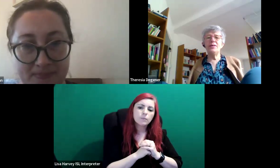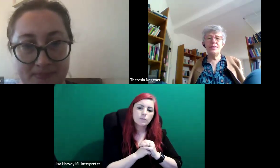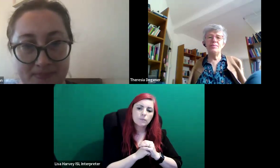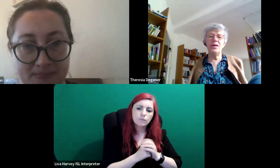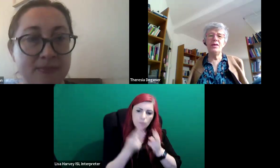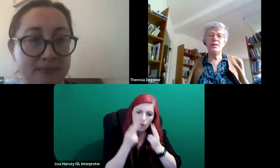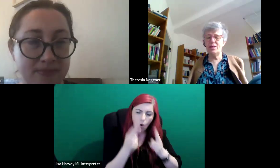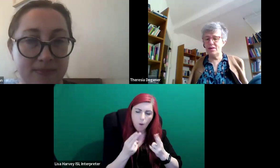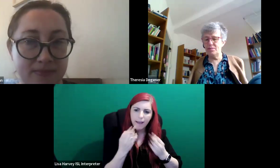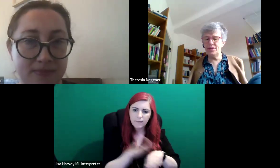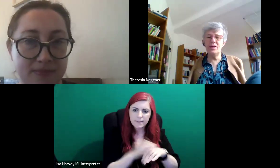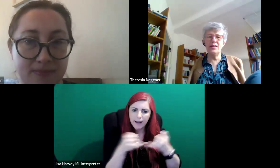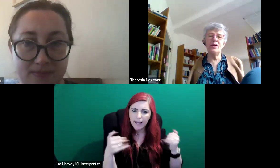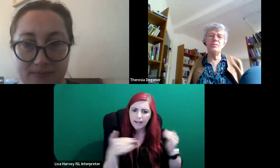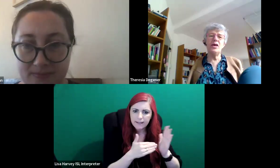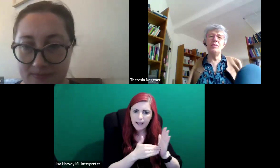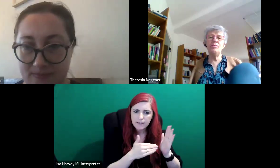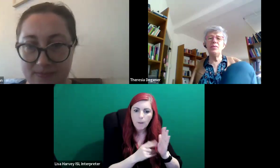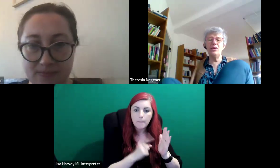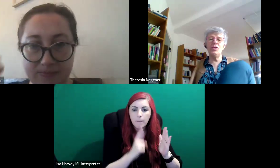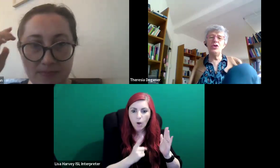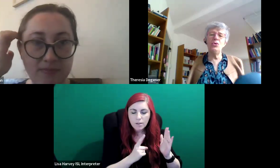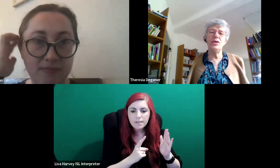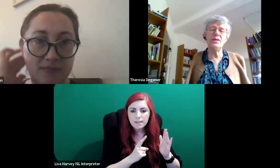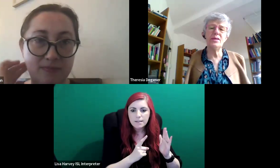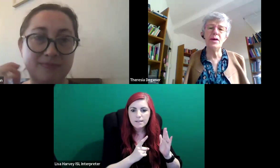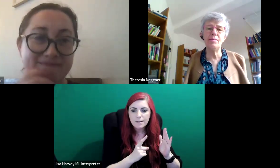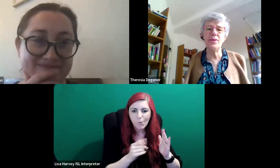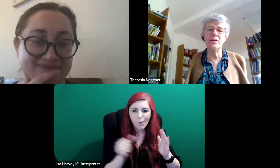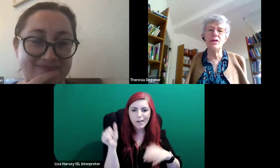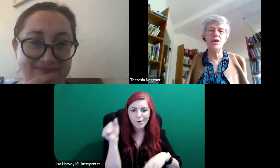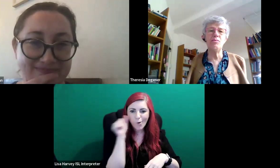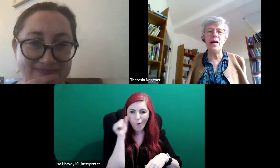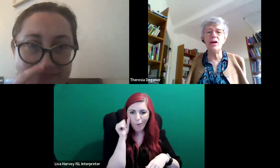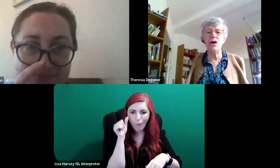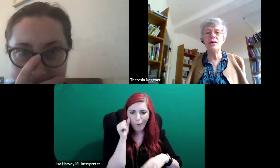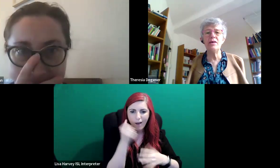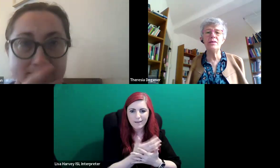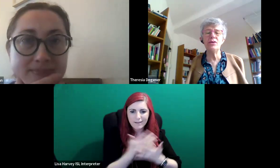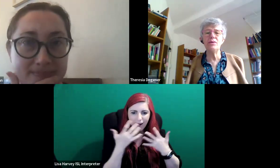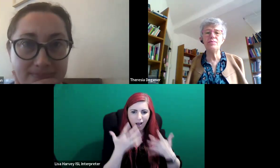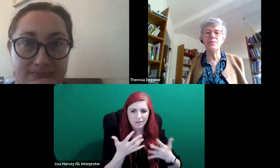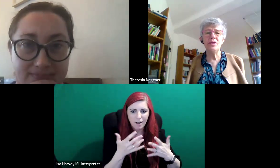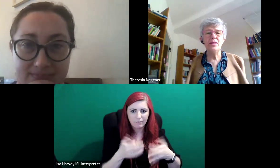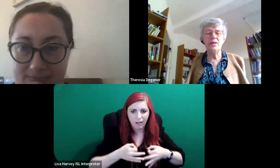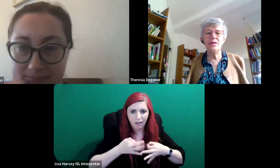Usually there is, and but at the same time, we know that there's a lot of backlog,